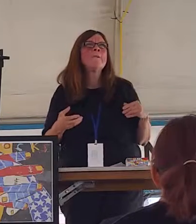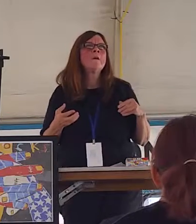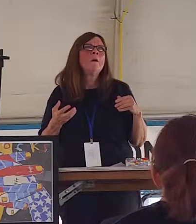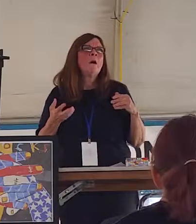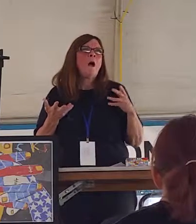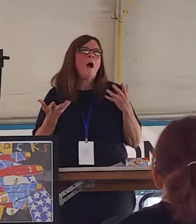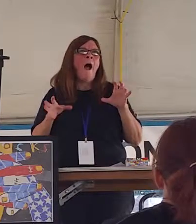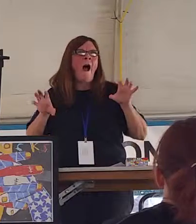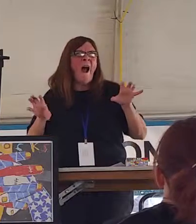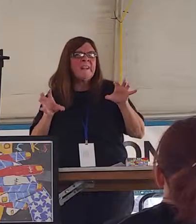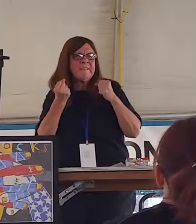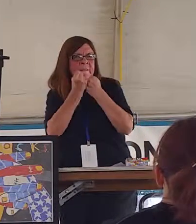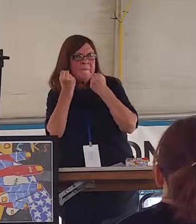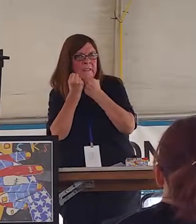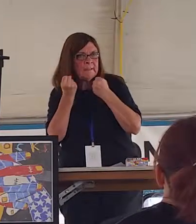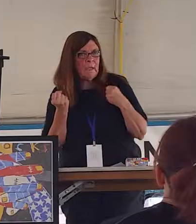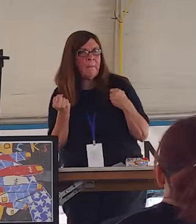My movement has become a little more political,